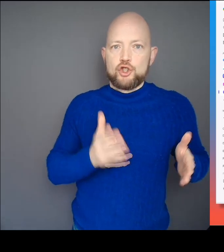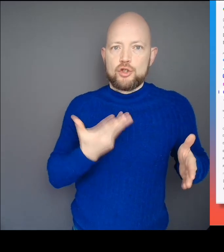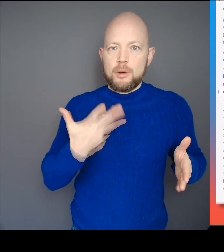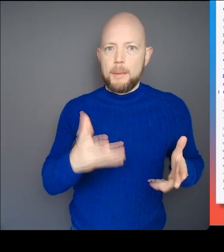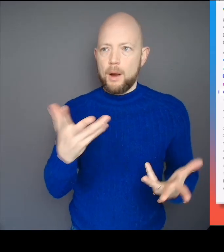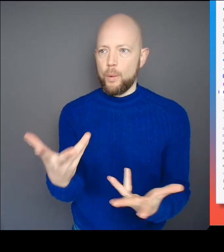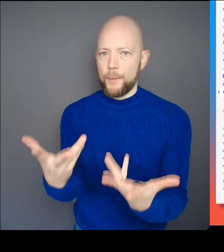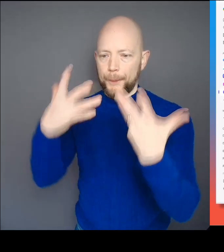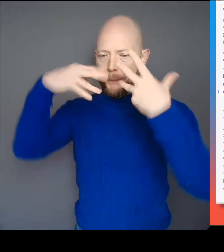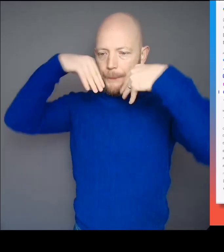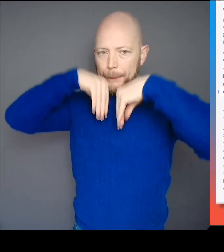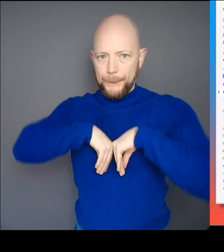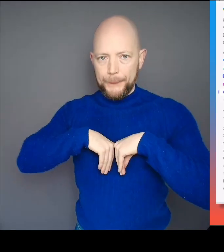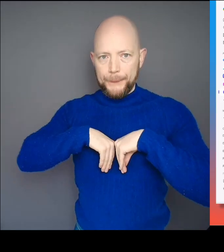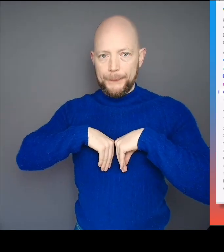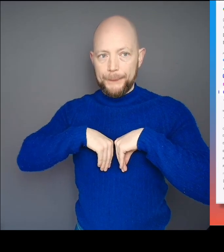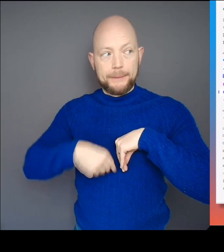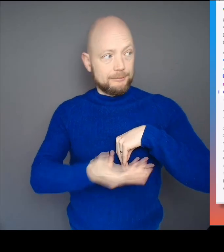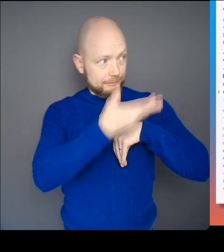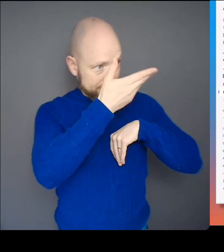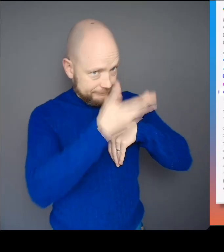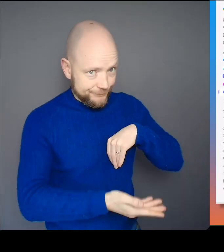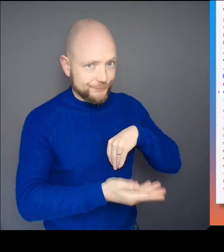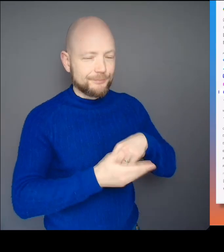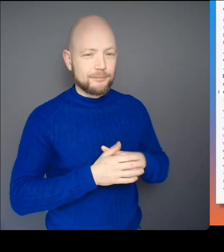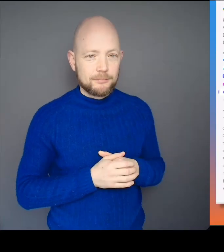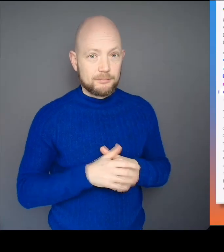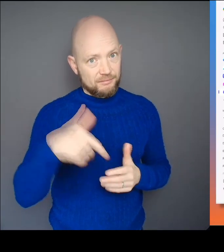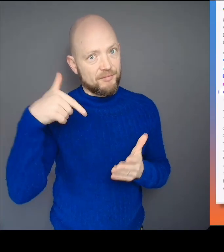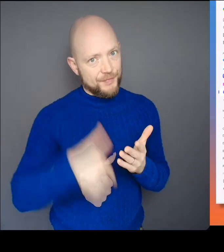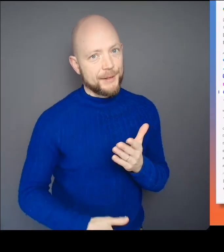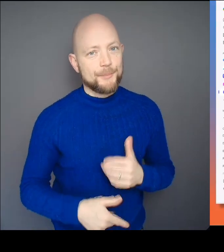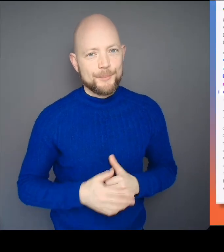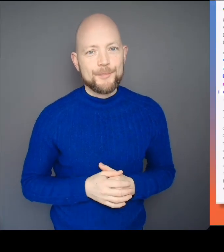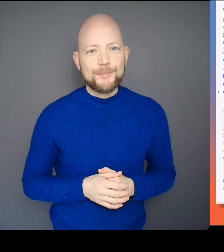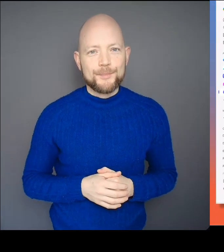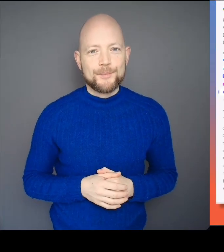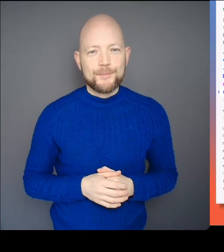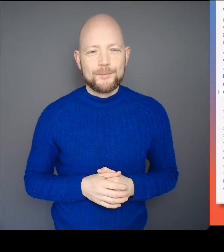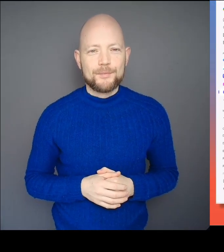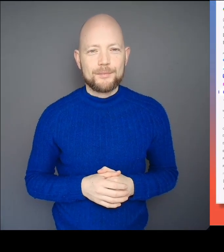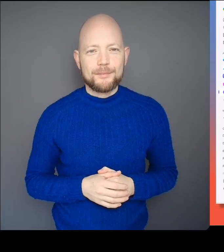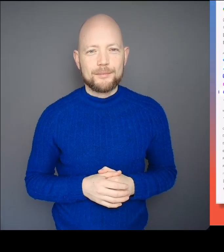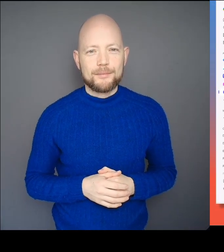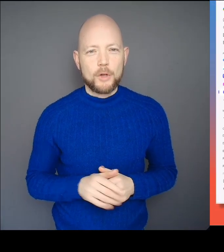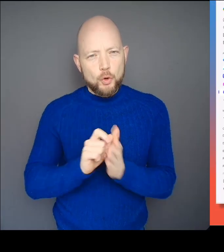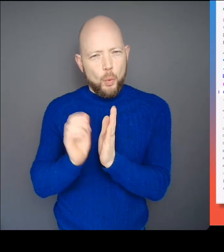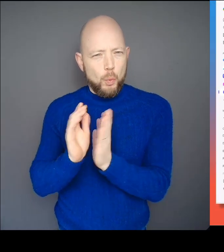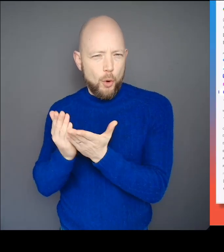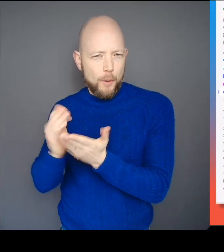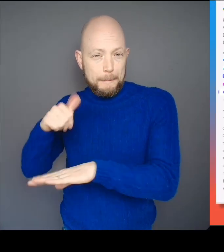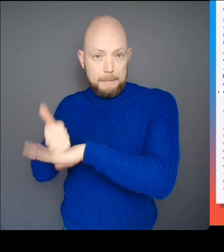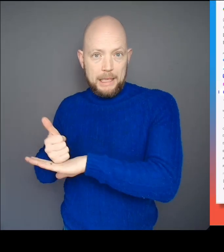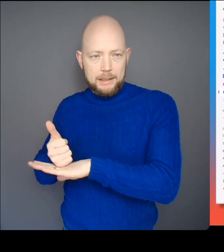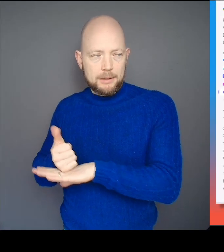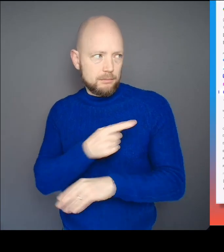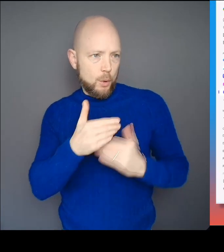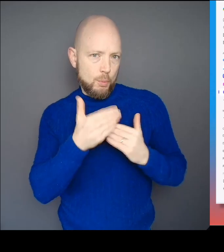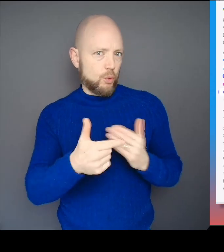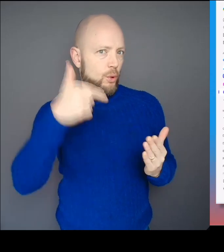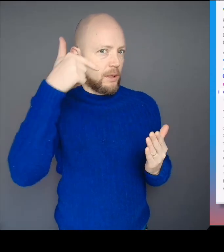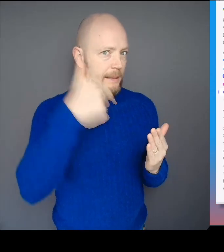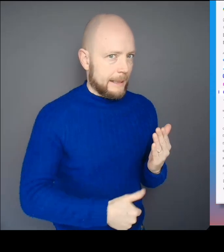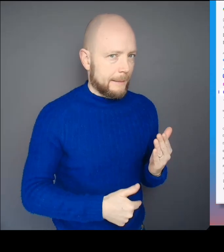behind the scenes all of this information about how we want it to behave. So you'll see there's a lot more depth here than what we